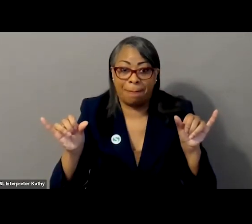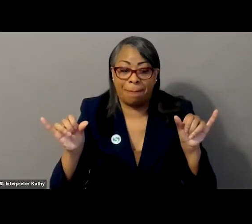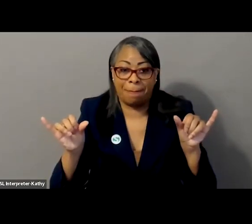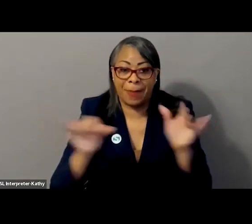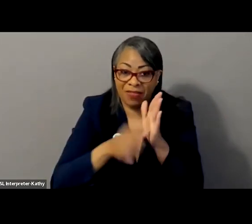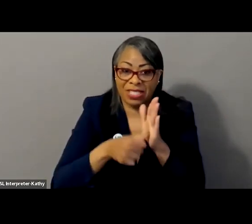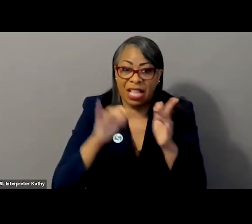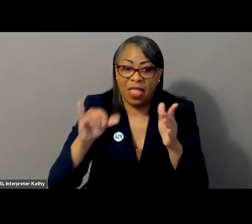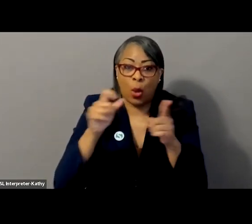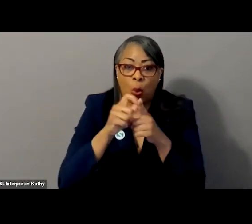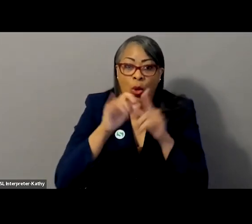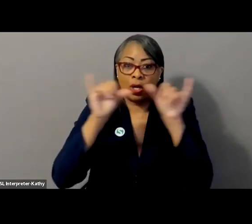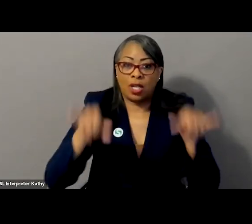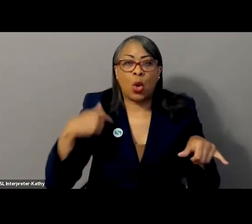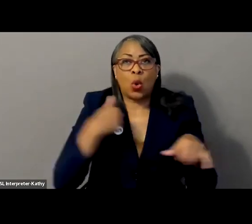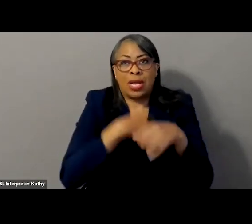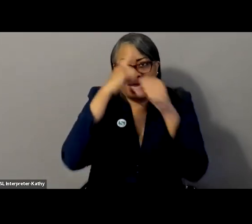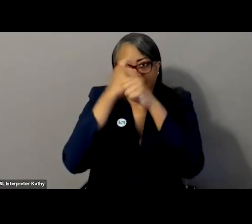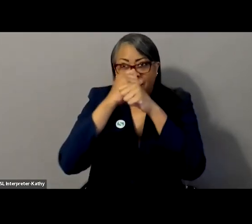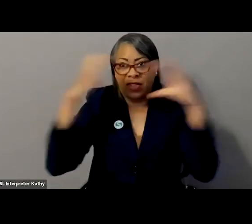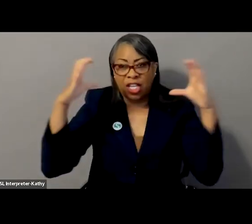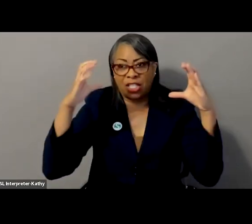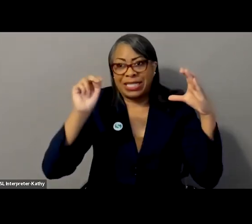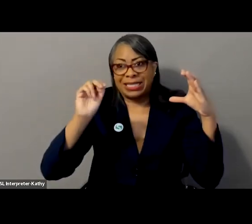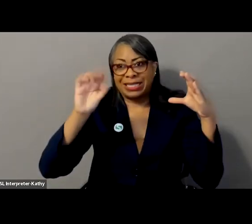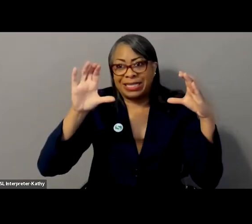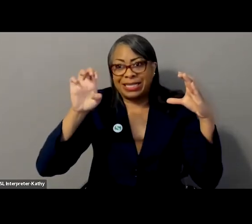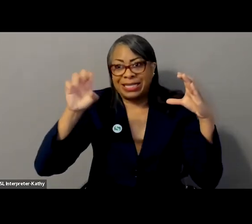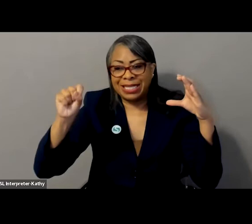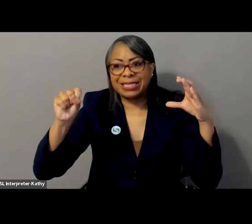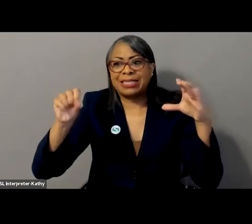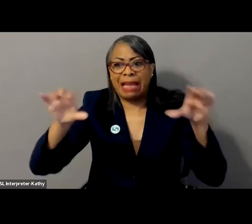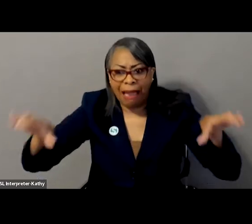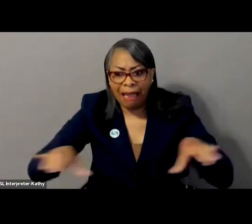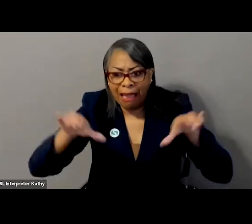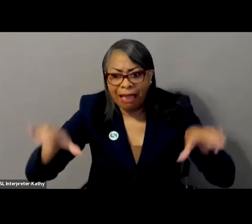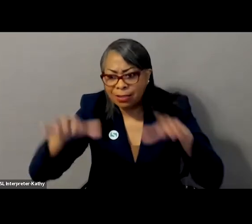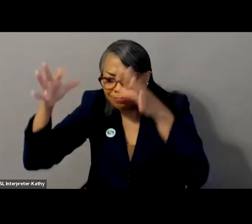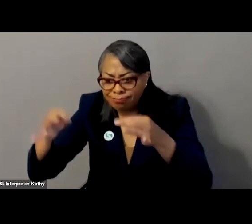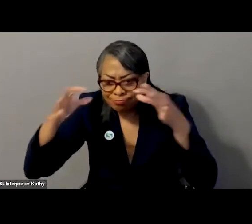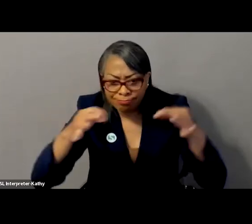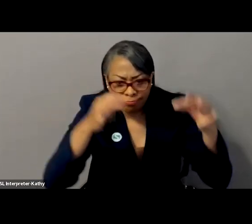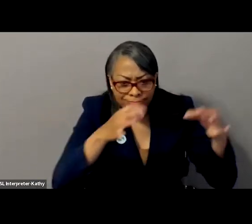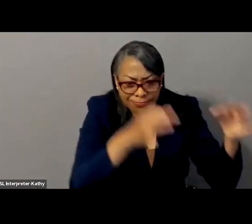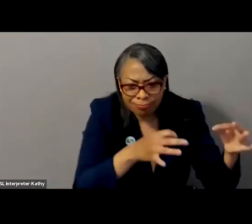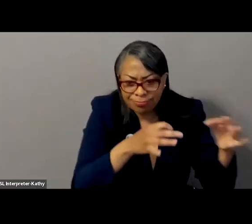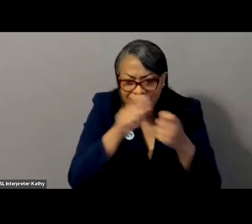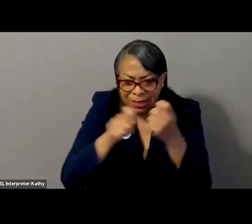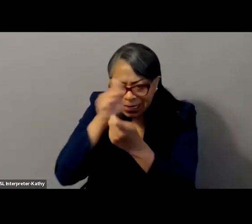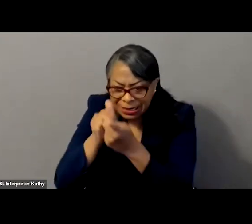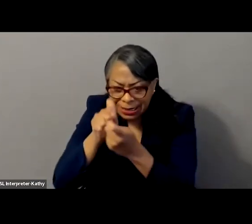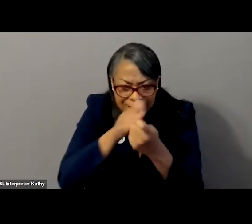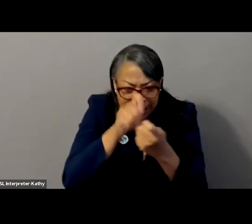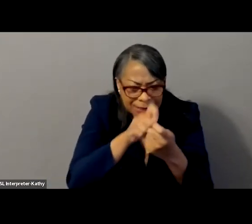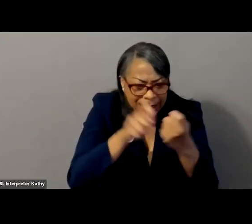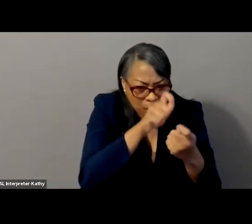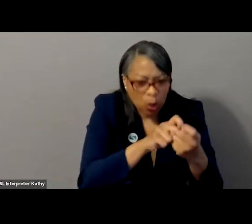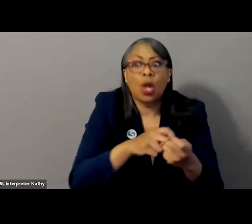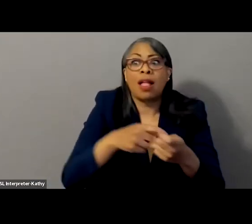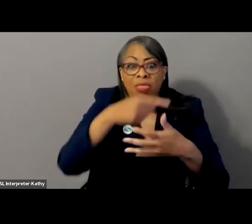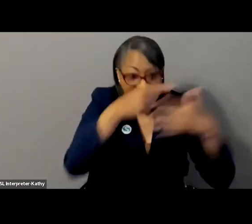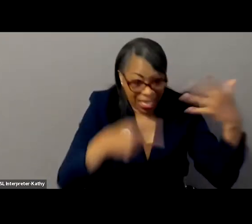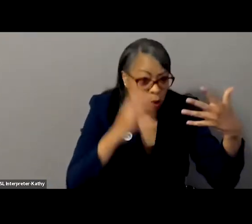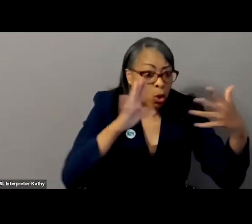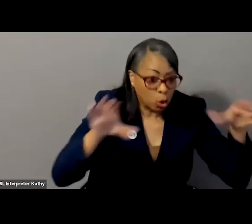We envision an NCES that was able to act and make decisions strategically about what it was going to do and what it was going to not do,